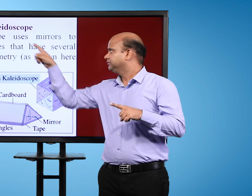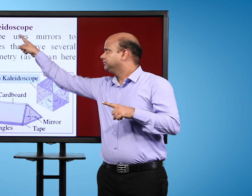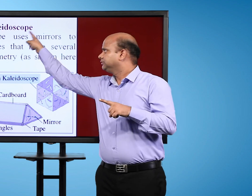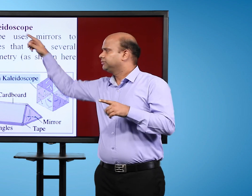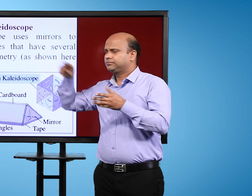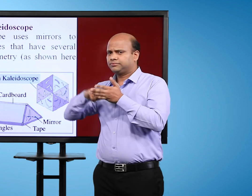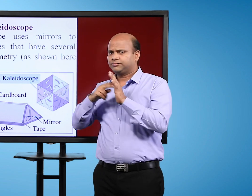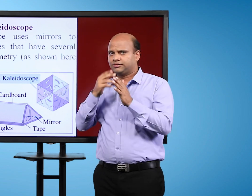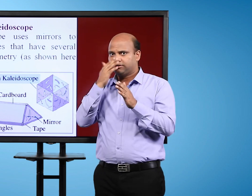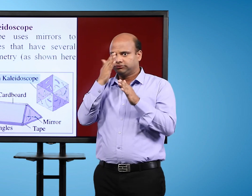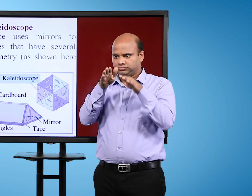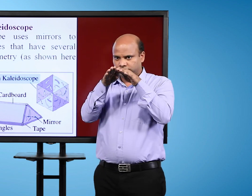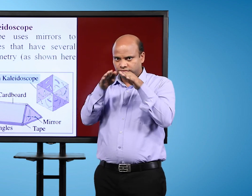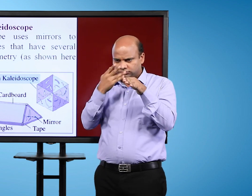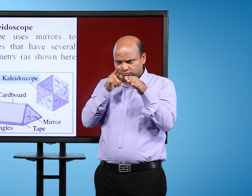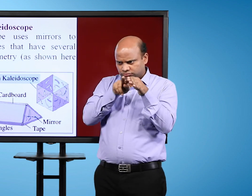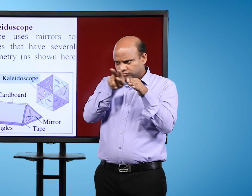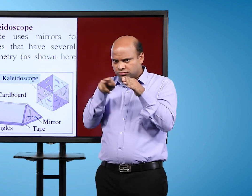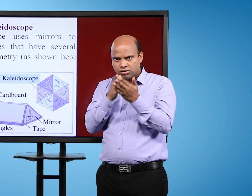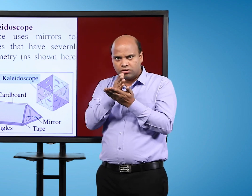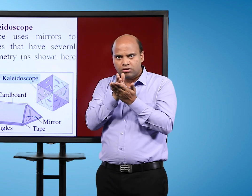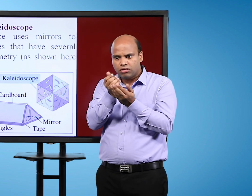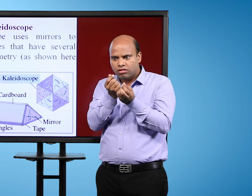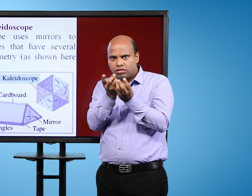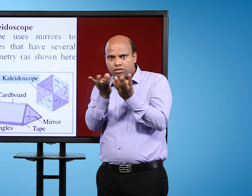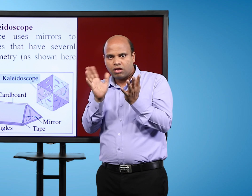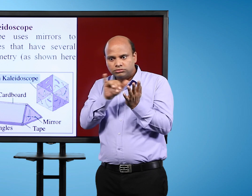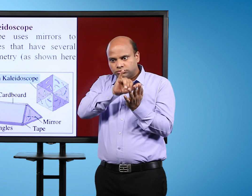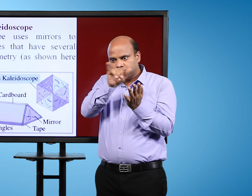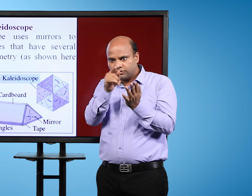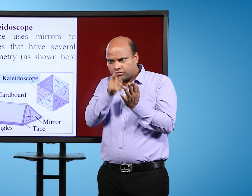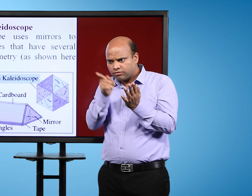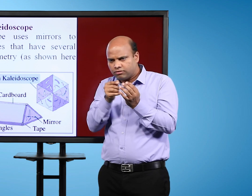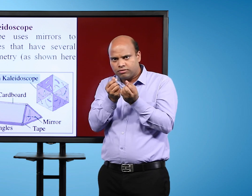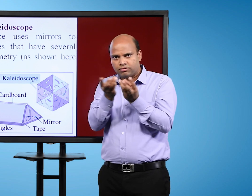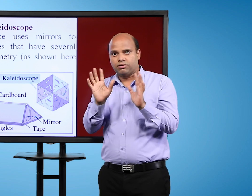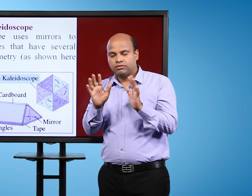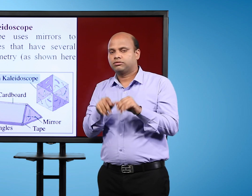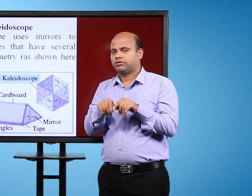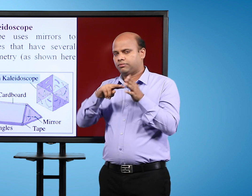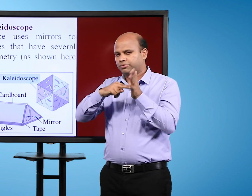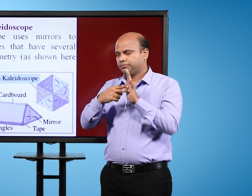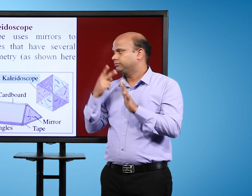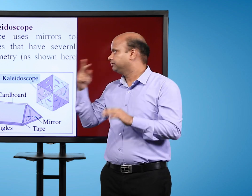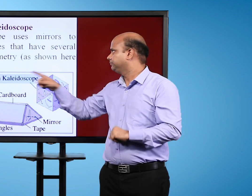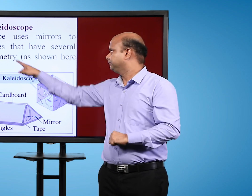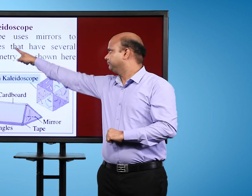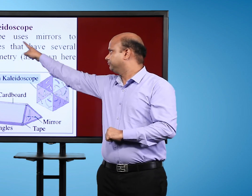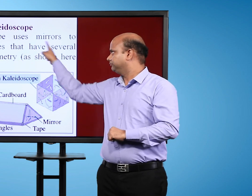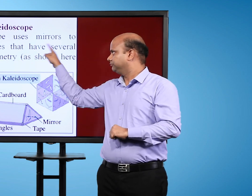Kaleidoscope. A kaleidoscope uses mirrors to produce images that have several lines of